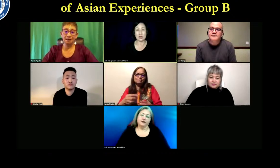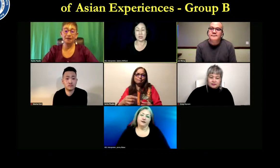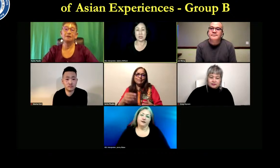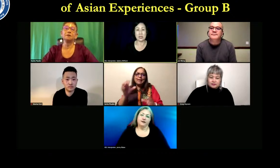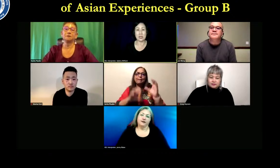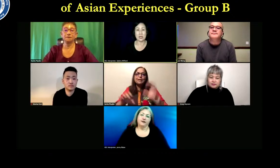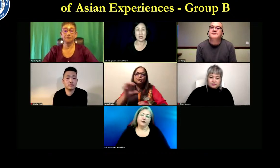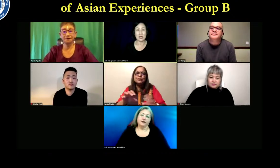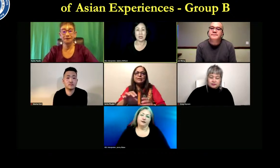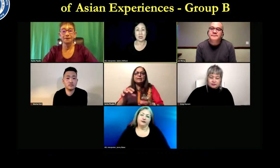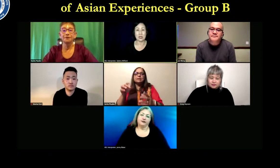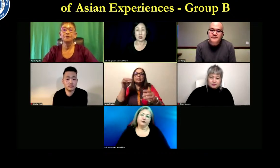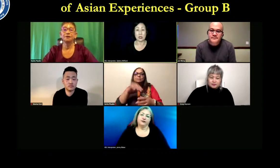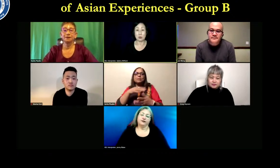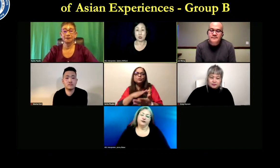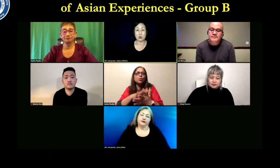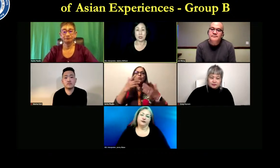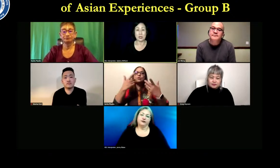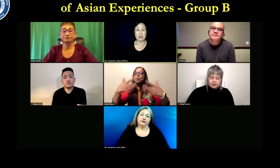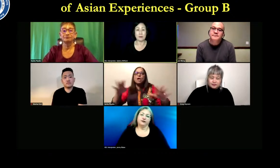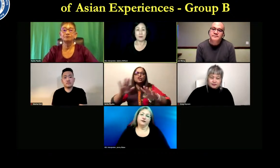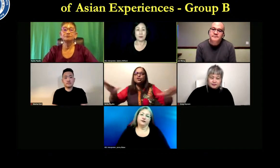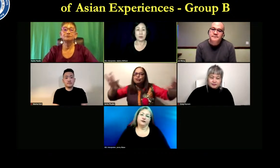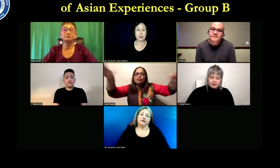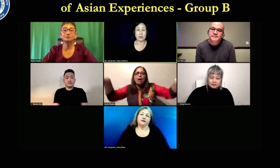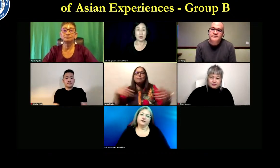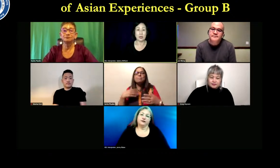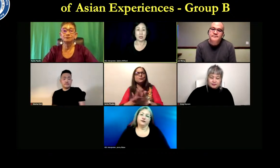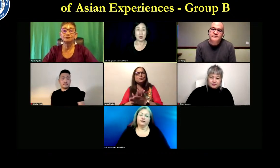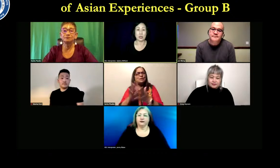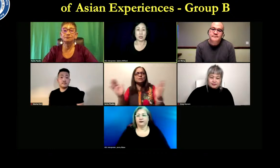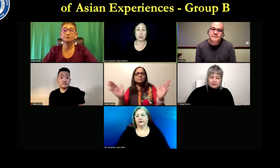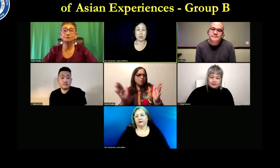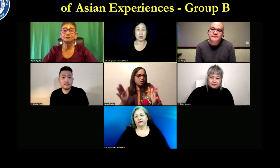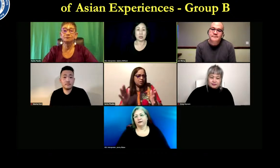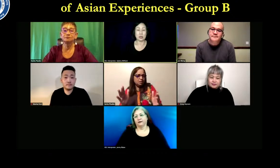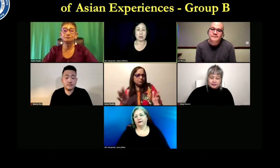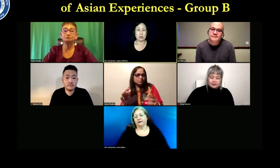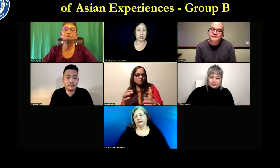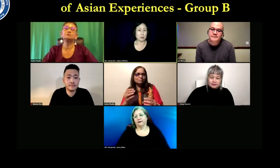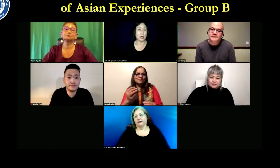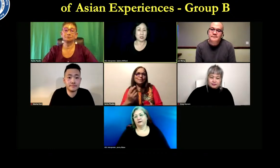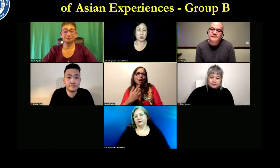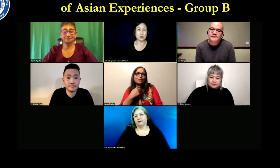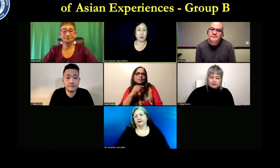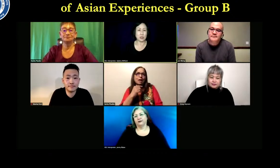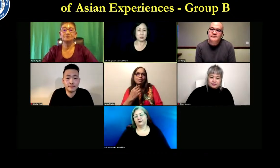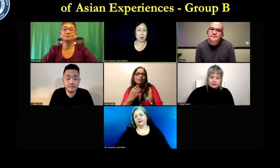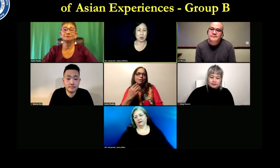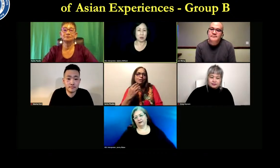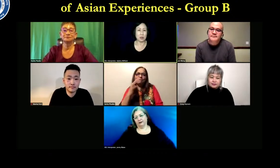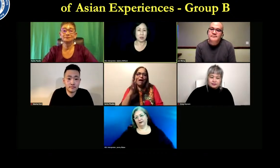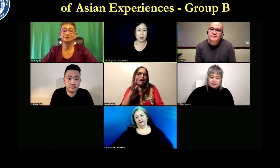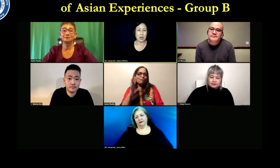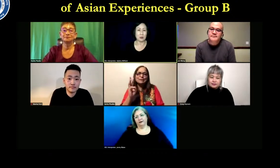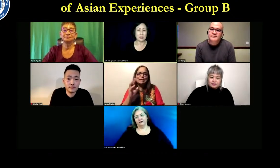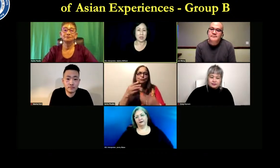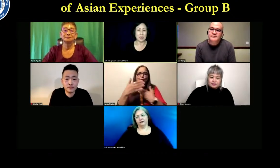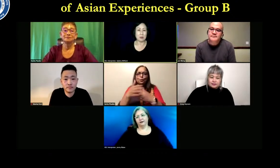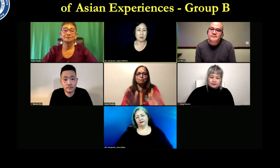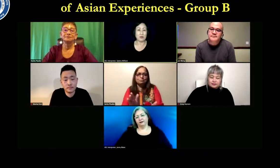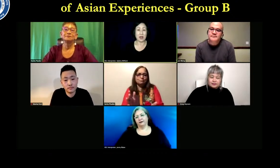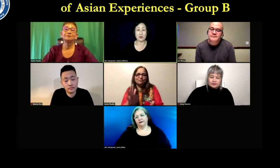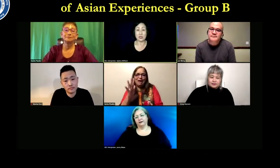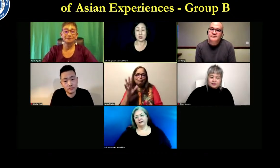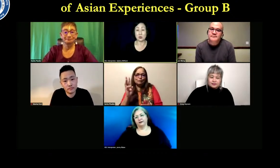have science, you know, chemistry, you know, and my school is very small. I would